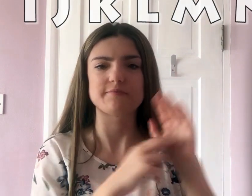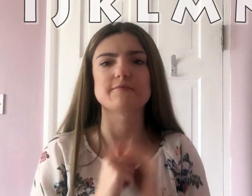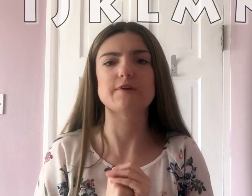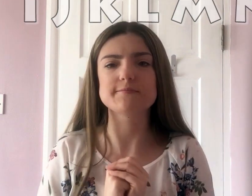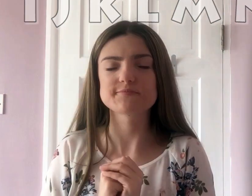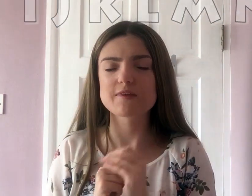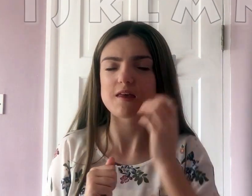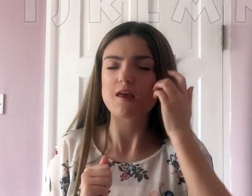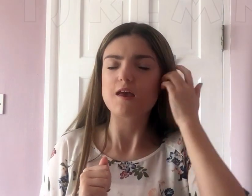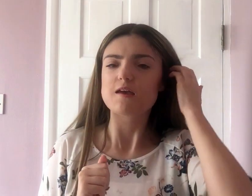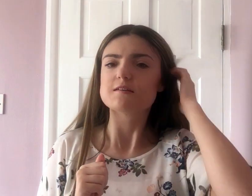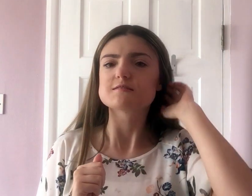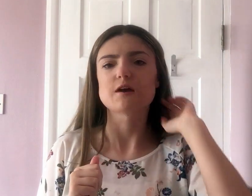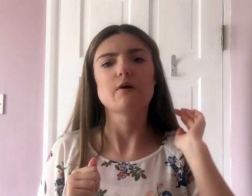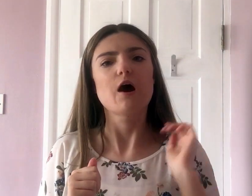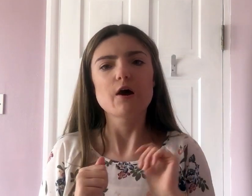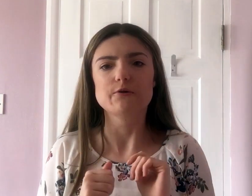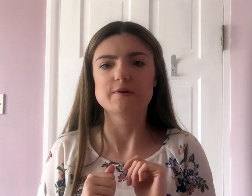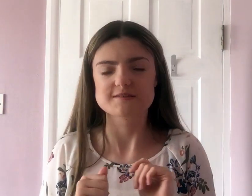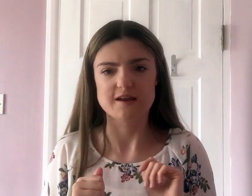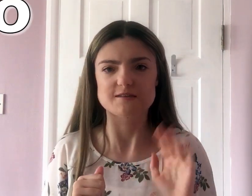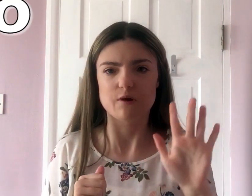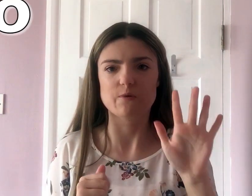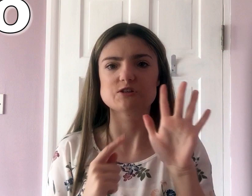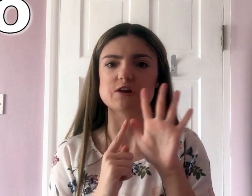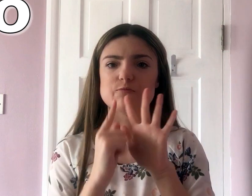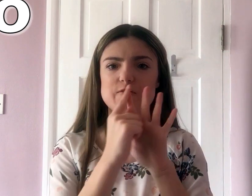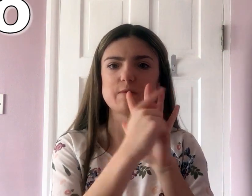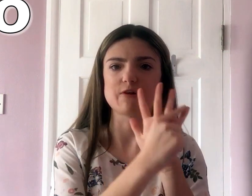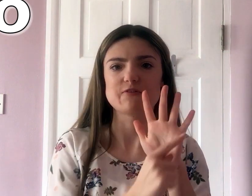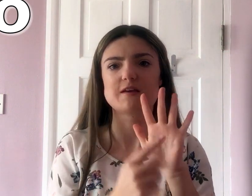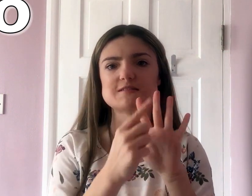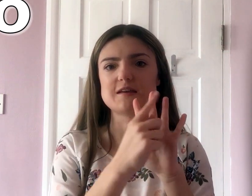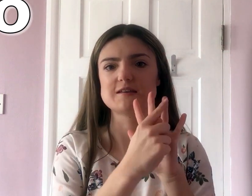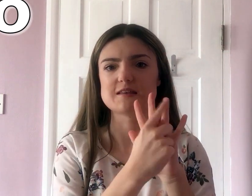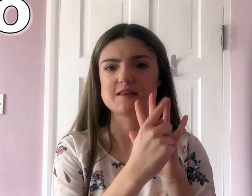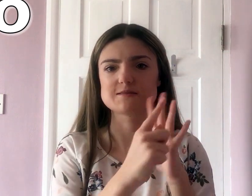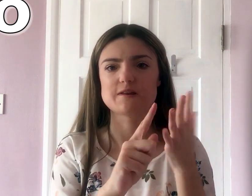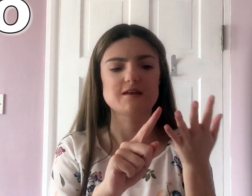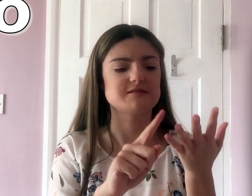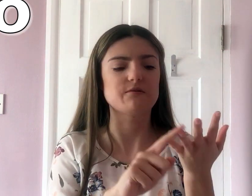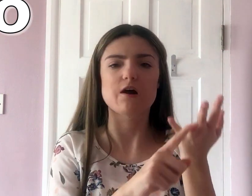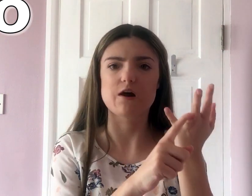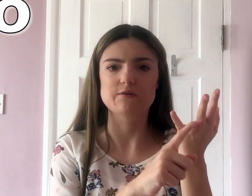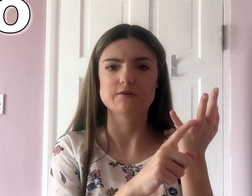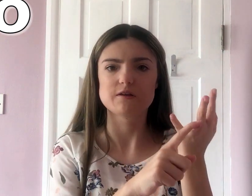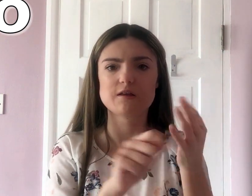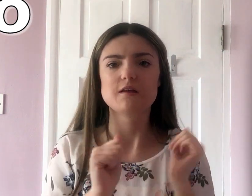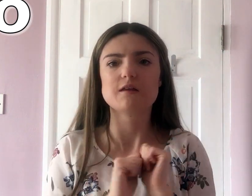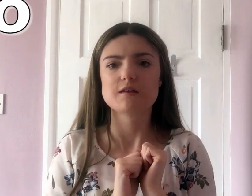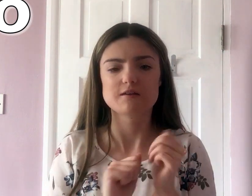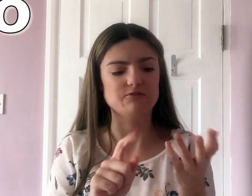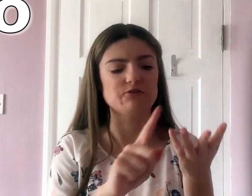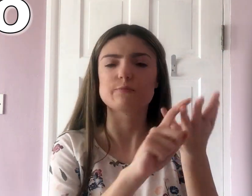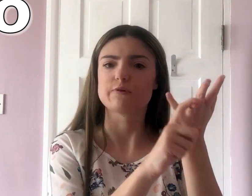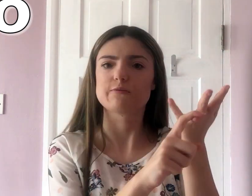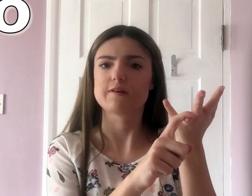Right? So O is the next one, which if we remember our fingers, it is this one here. So O. So just point to it like